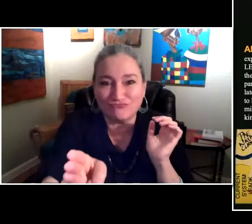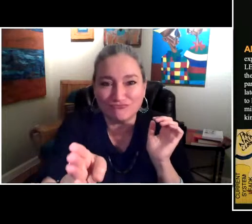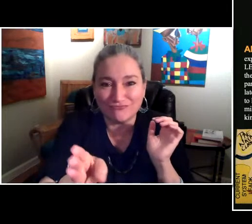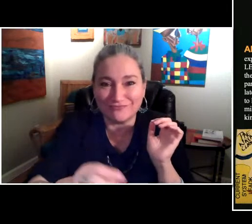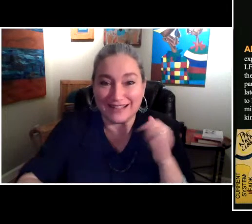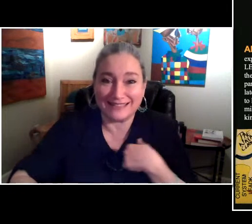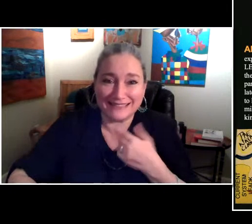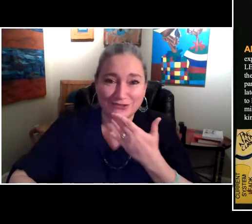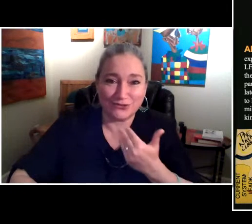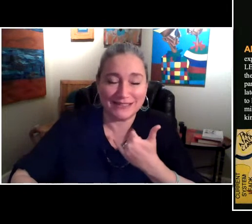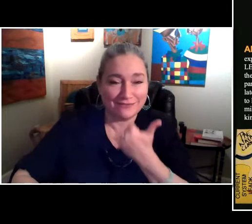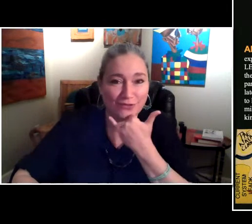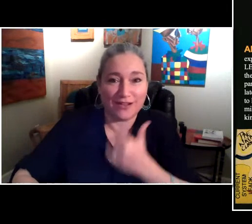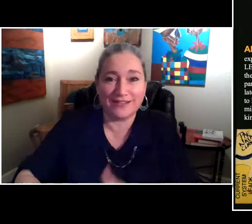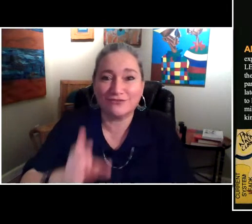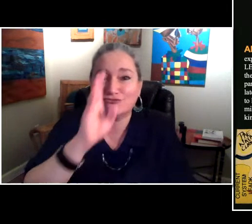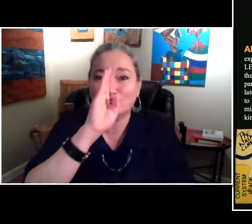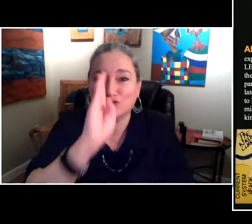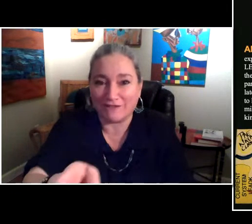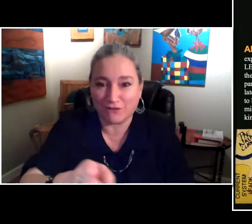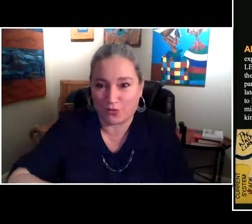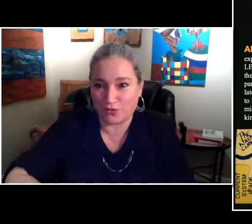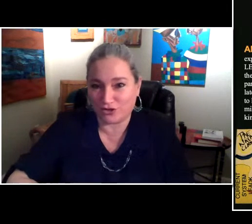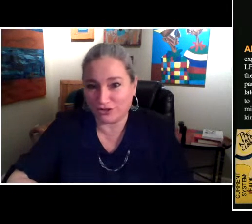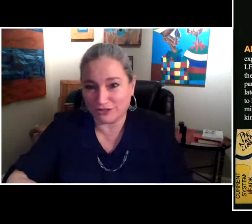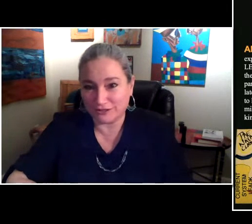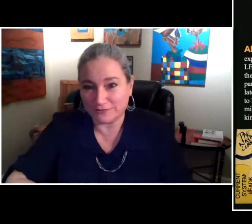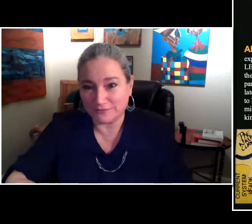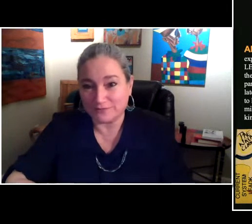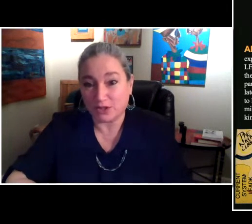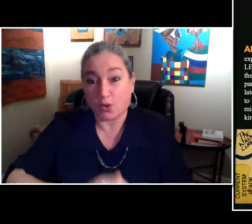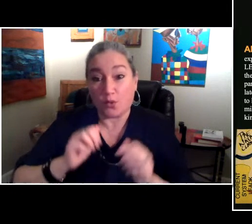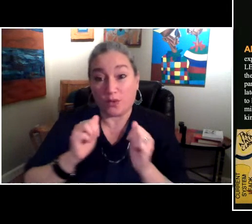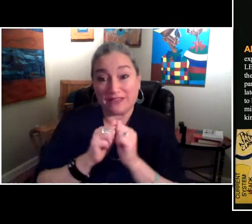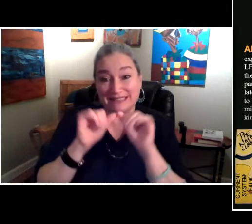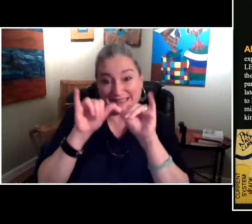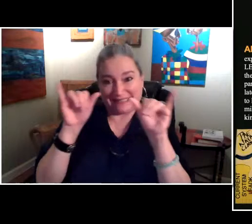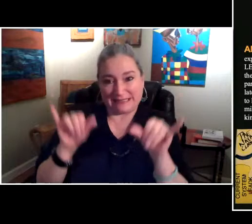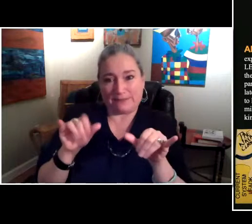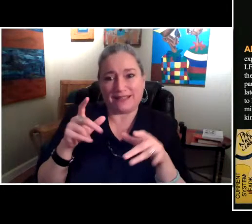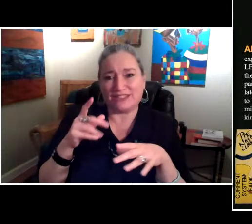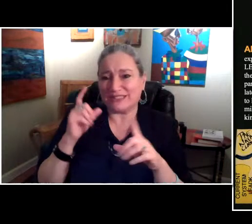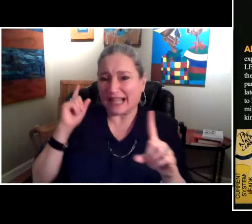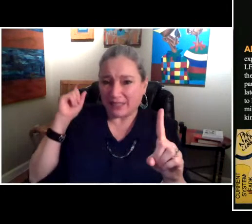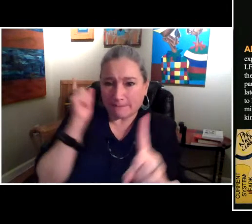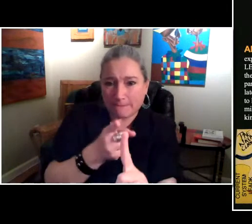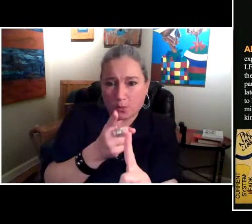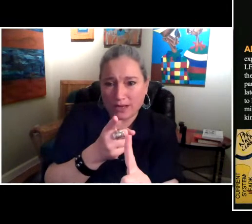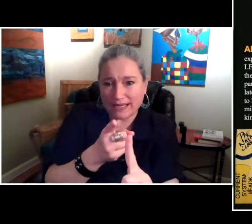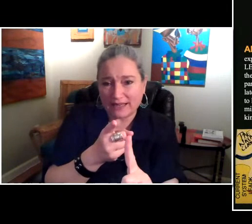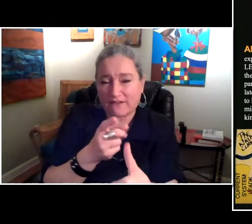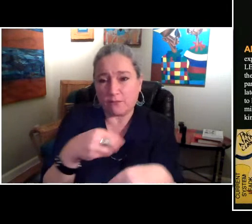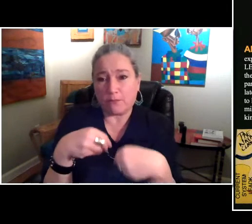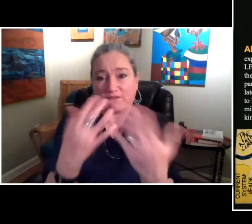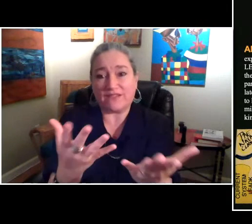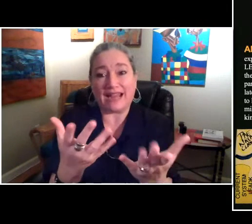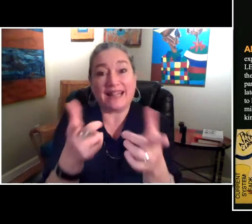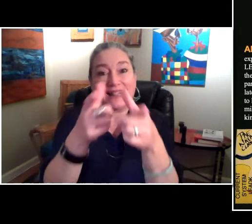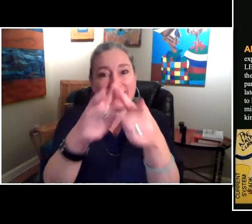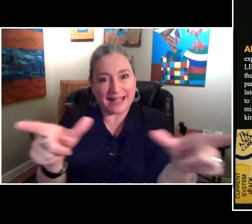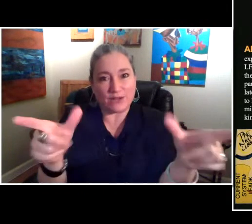word KISS, K-I-S-S, stands for keeping it simple and straightforward with the